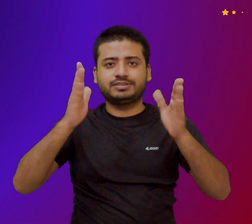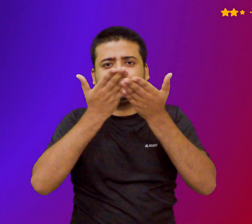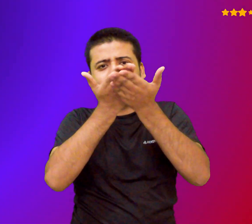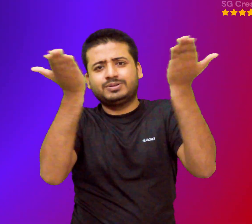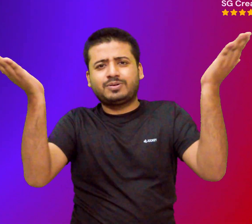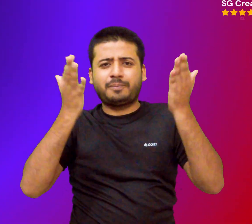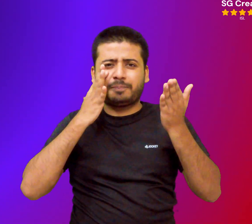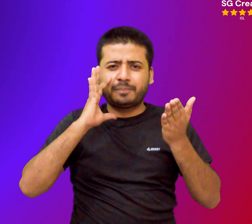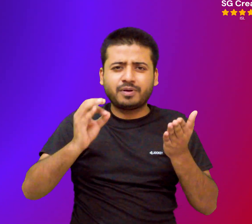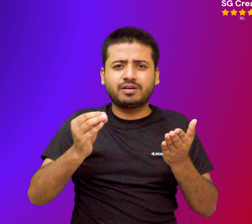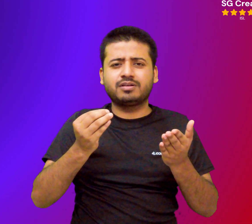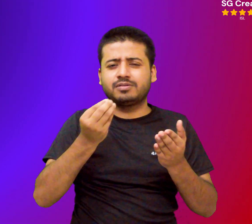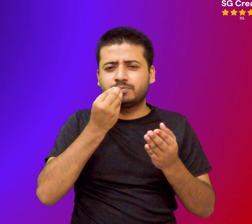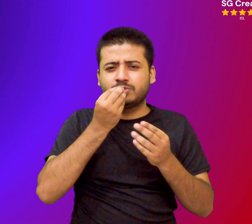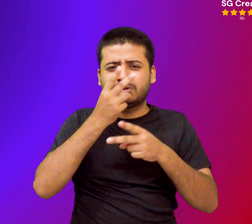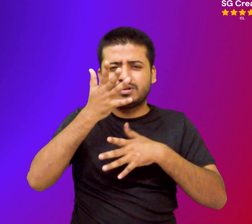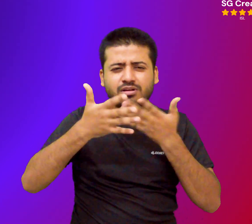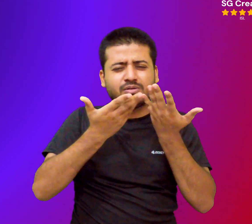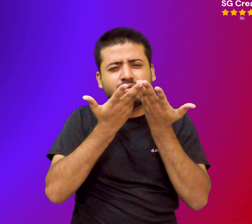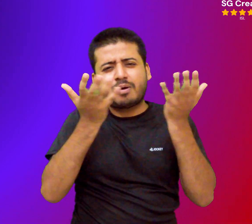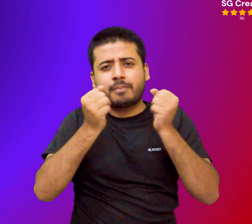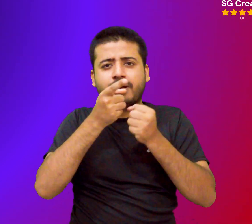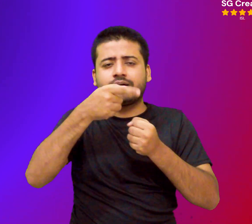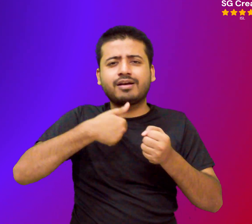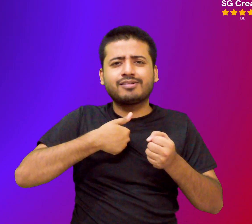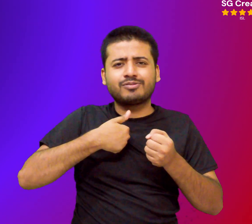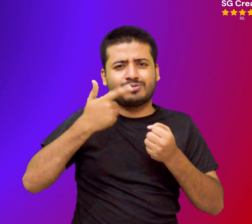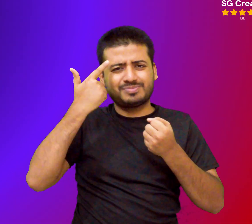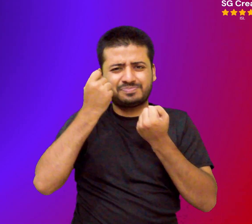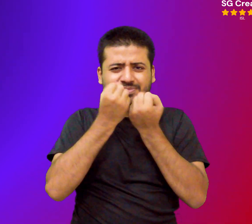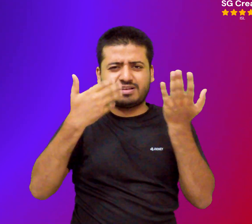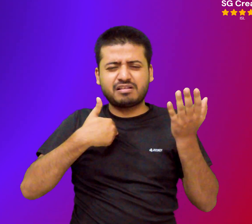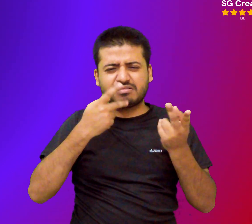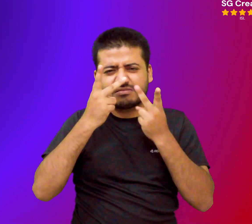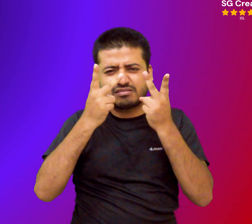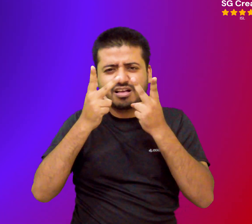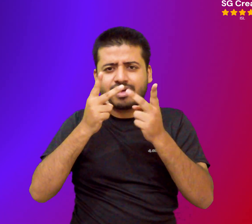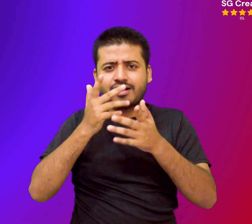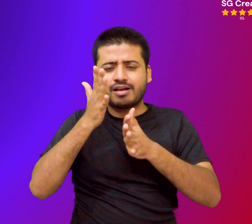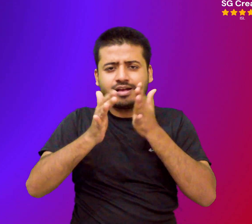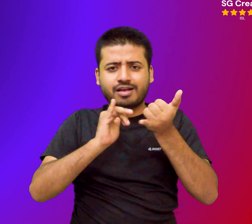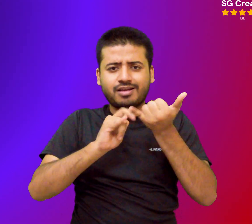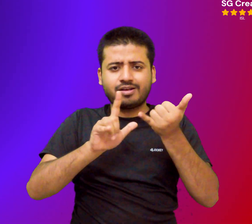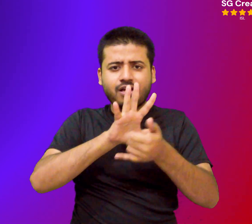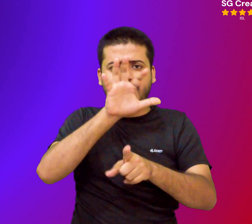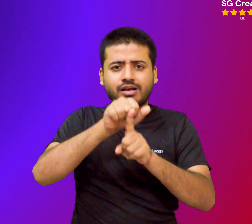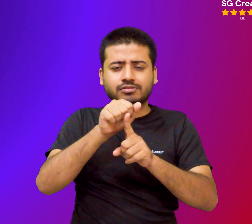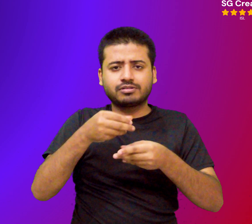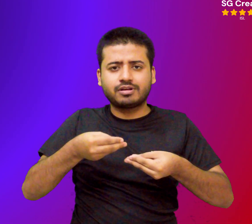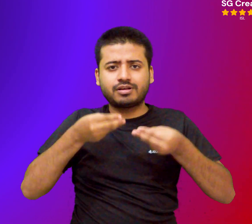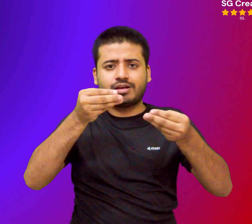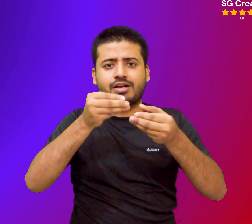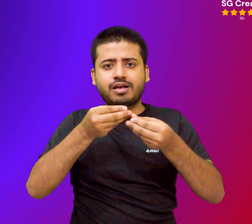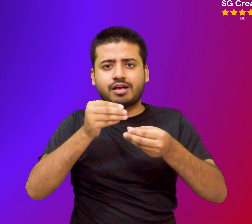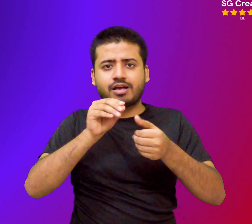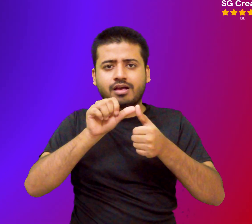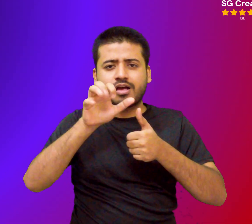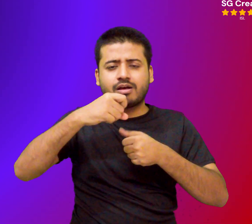A Punjab momo and spring roll factory's fridge had a severed dog's head. Officials raided after viral videos exposed